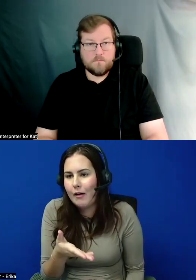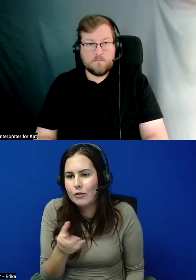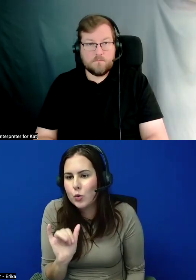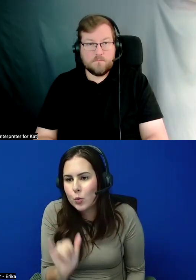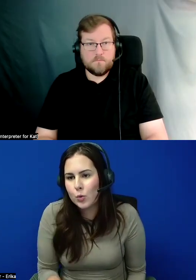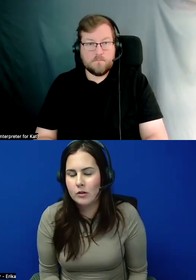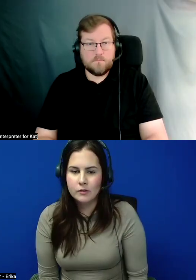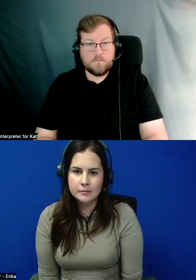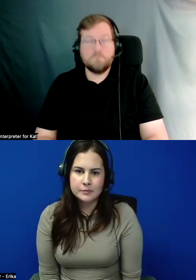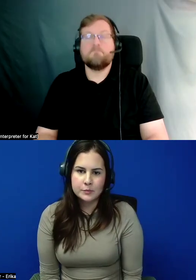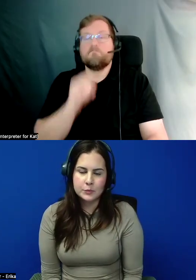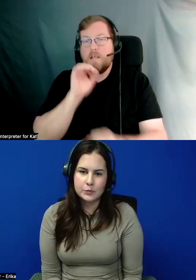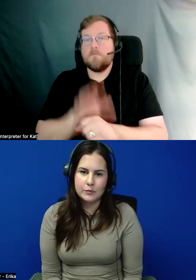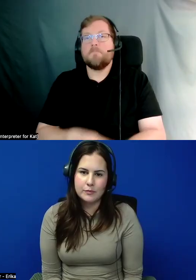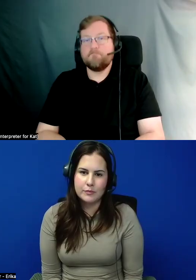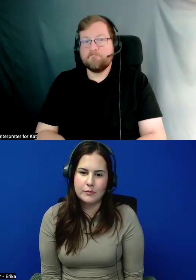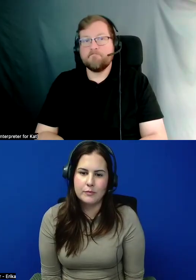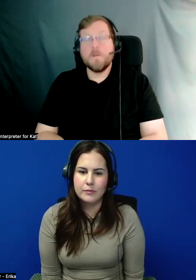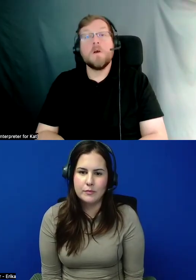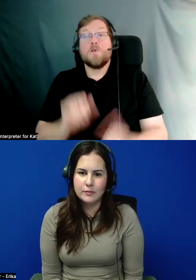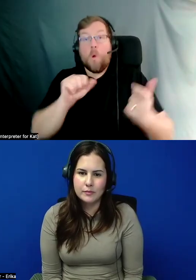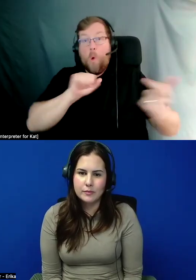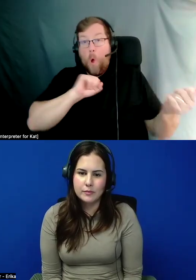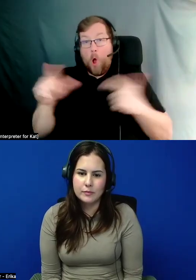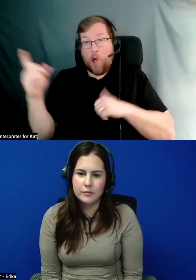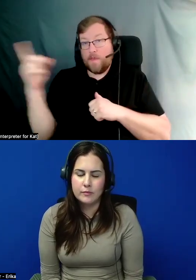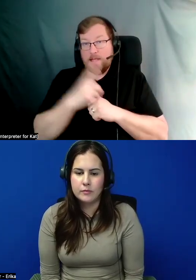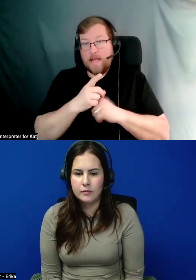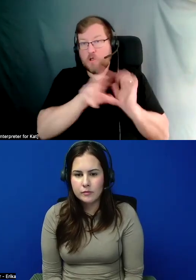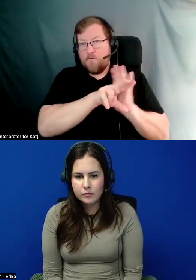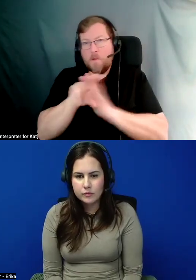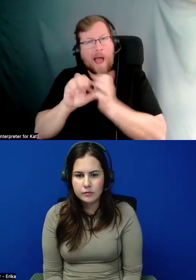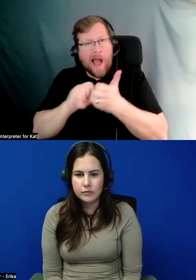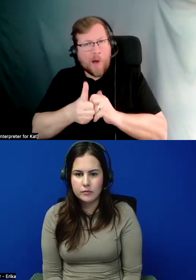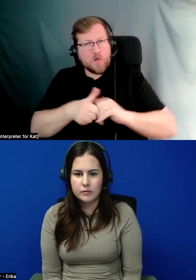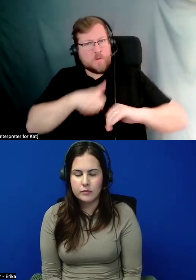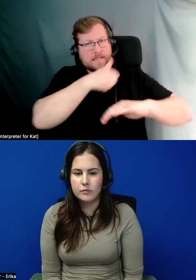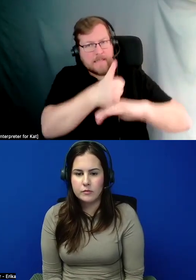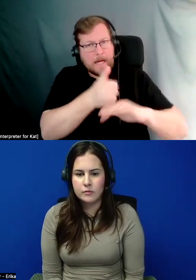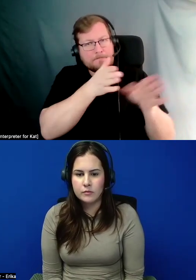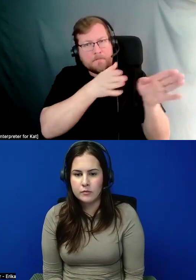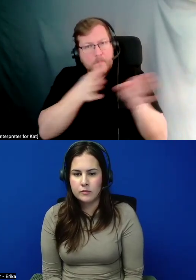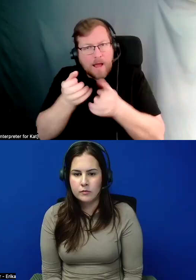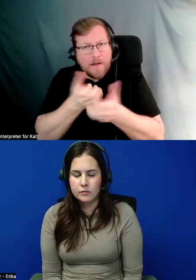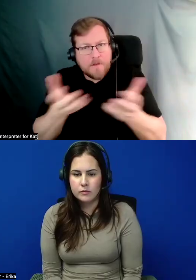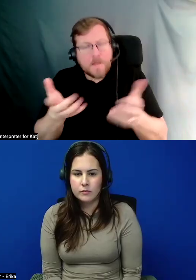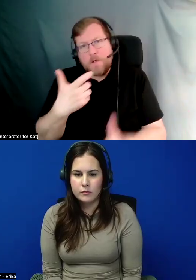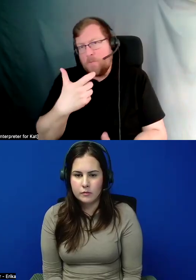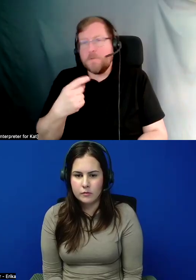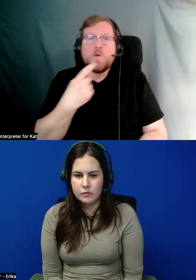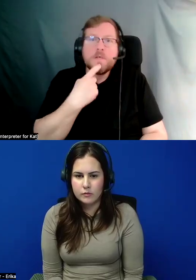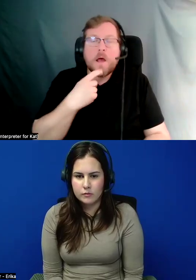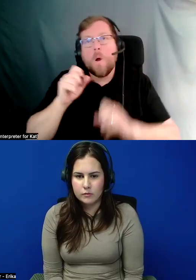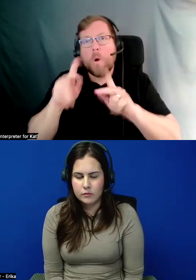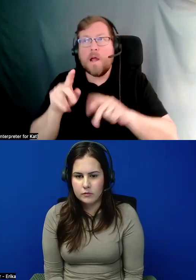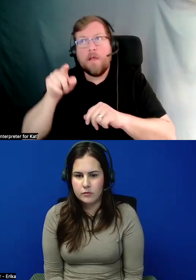Happening. So out of the day with filming, how did you plan out the filming? Like what to do, decide on what's